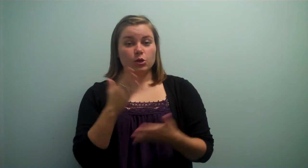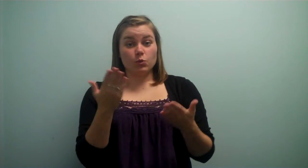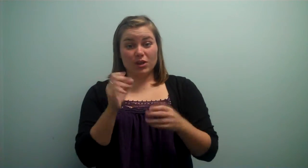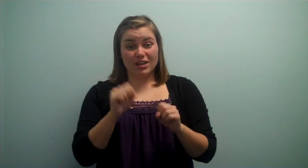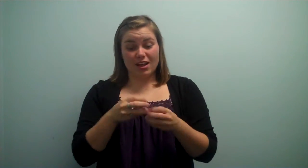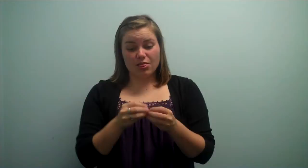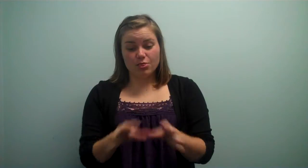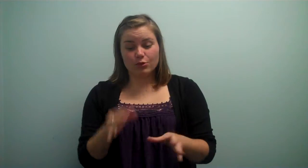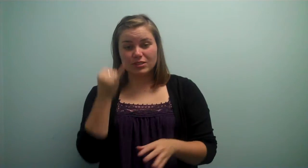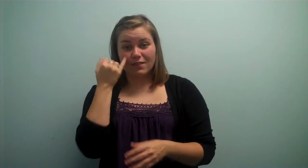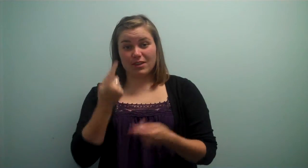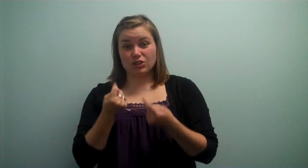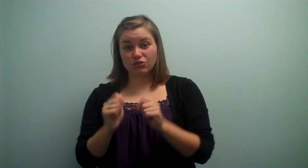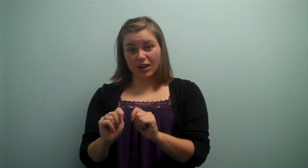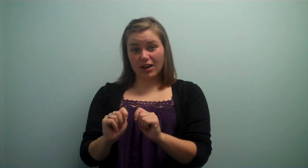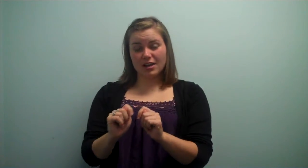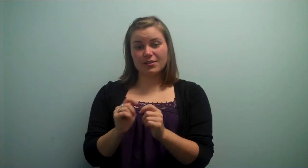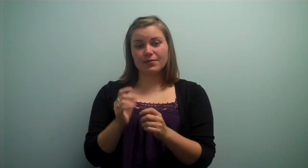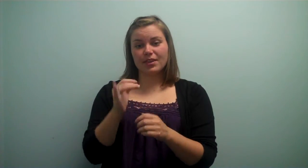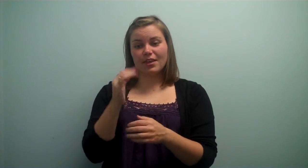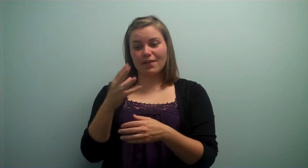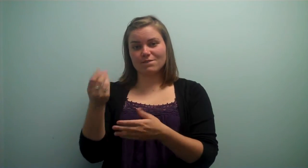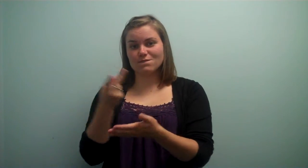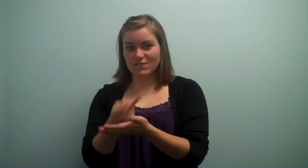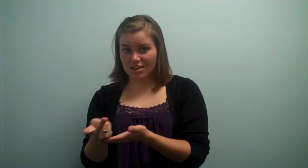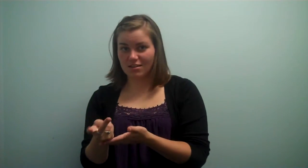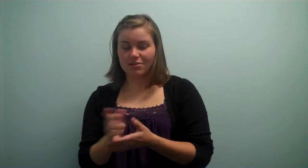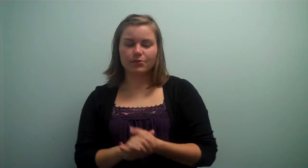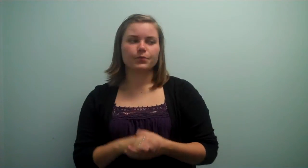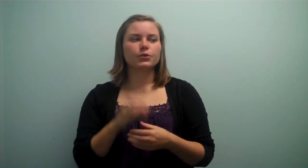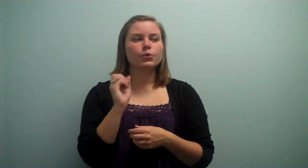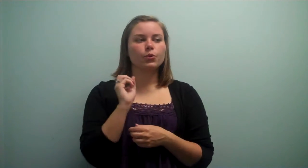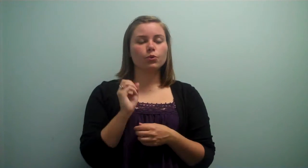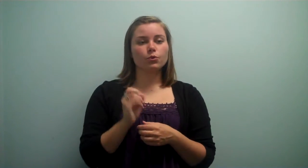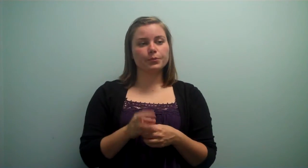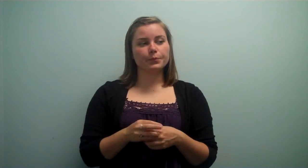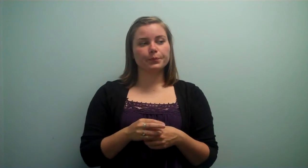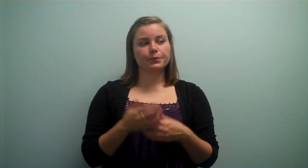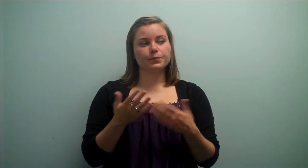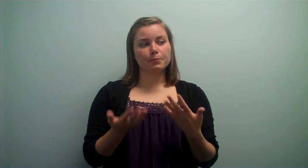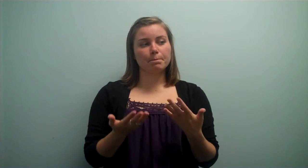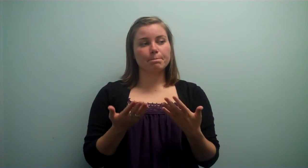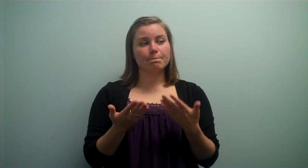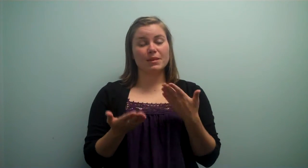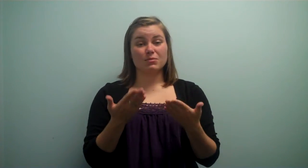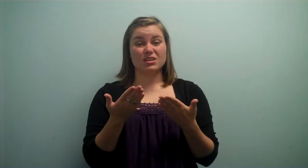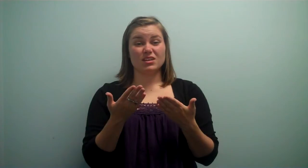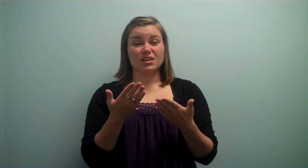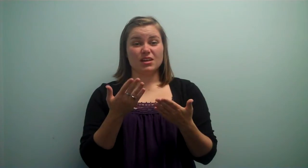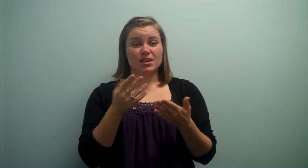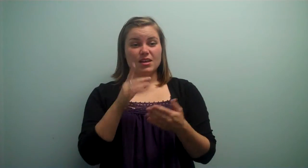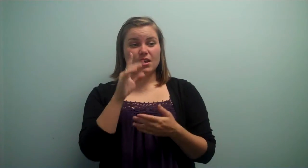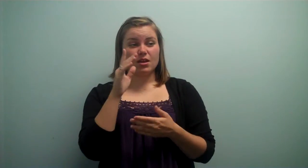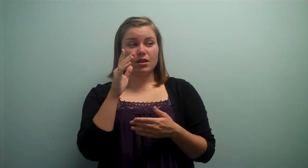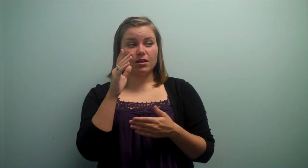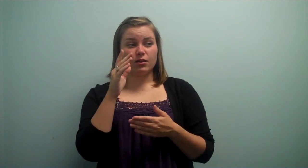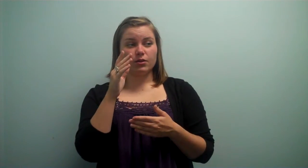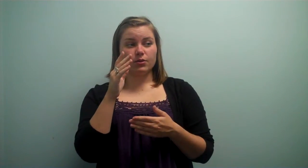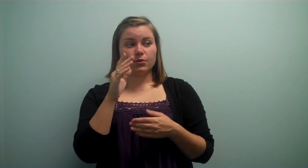lose if I try and fail? Or, how about this? What could I lose if I don't